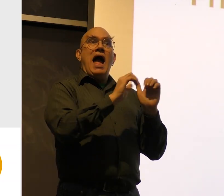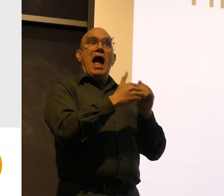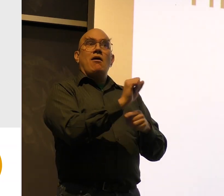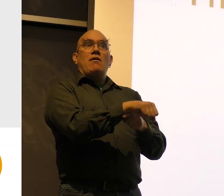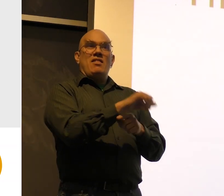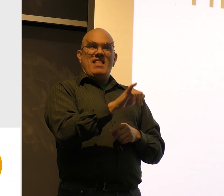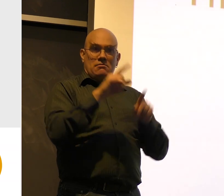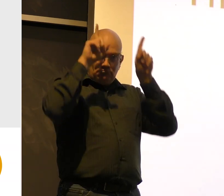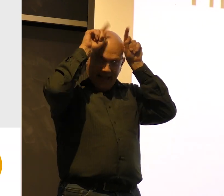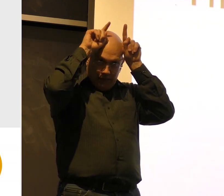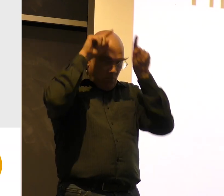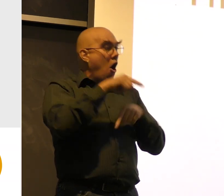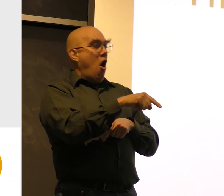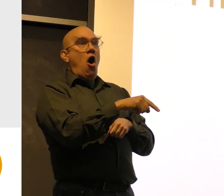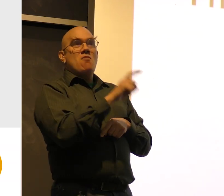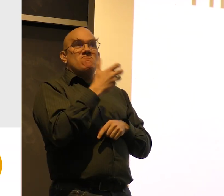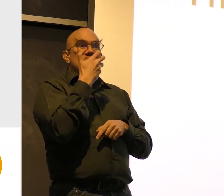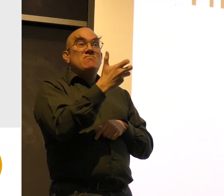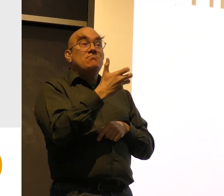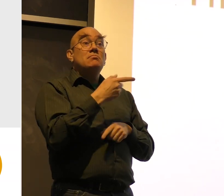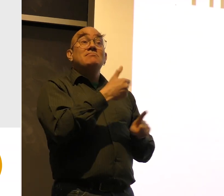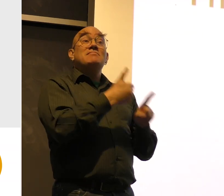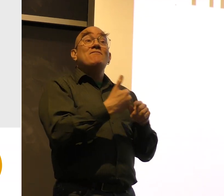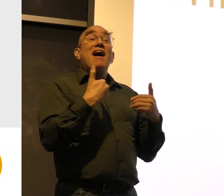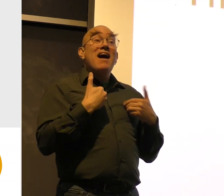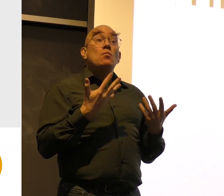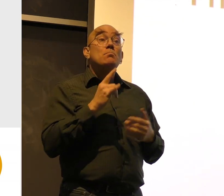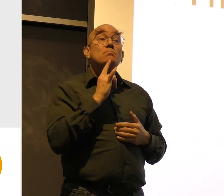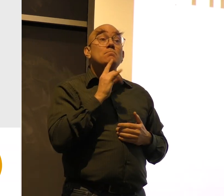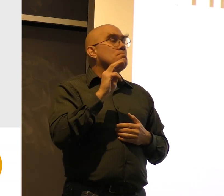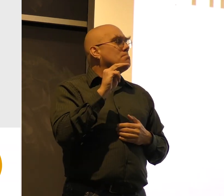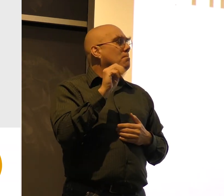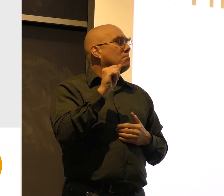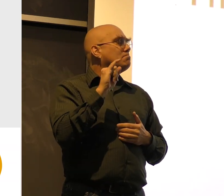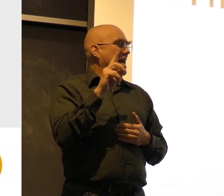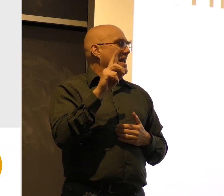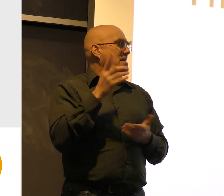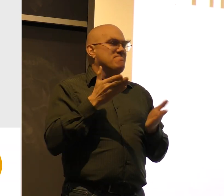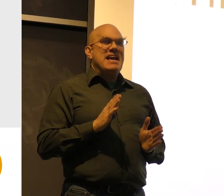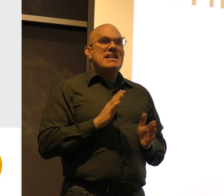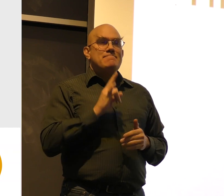and he is the one who figures out how to beat the alien that you have to screen. But he has a